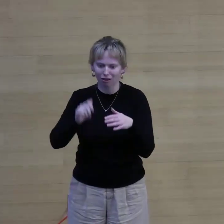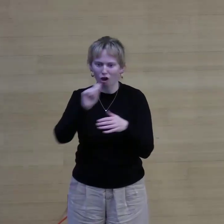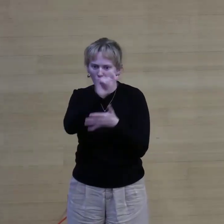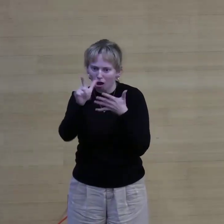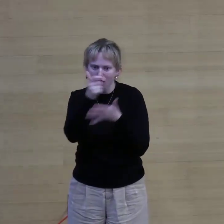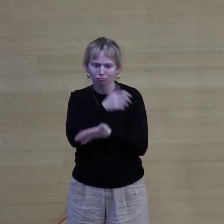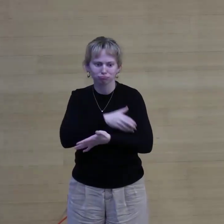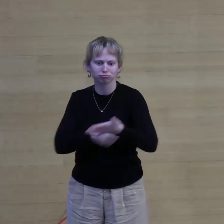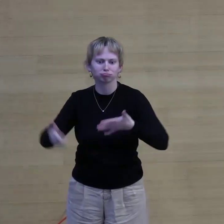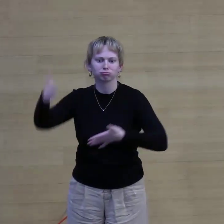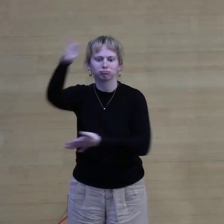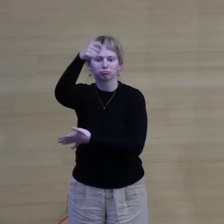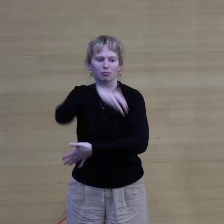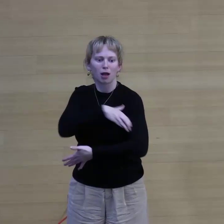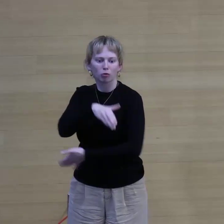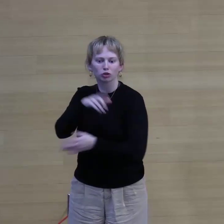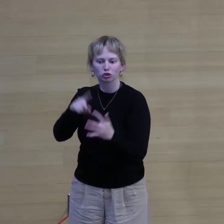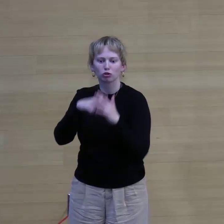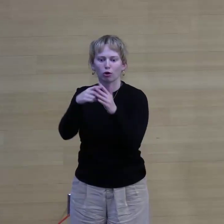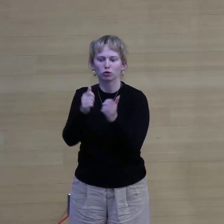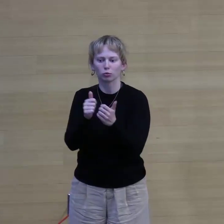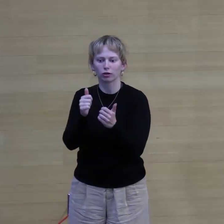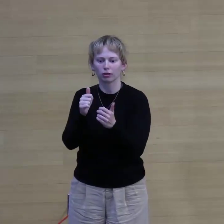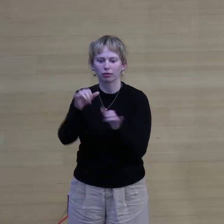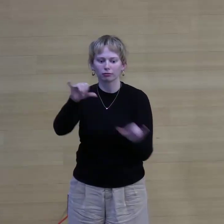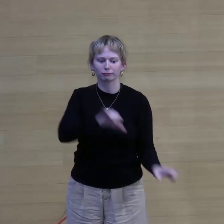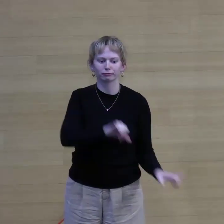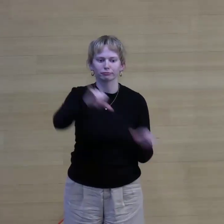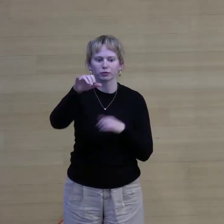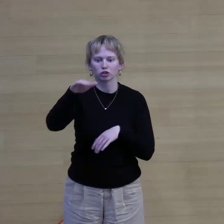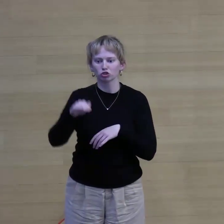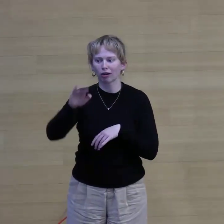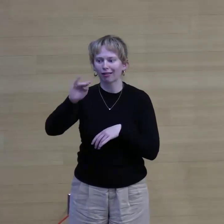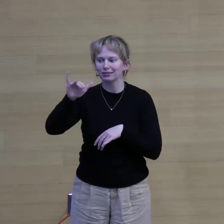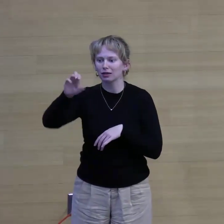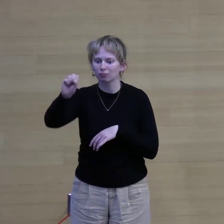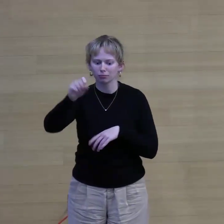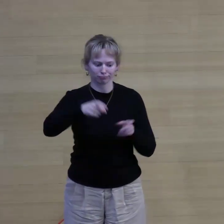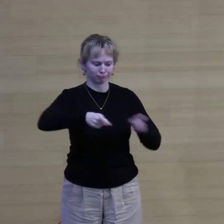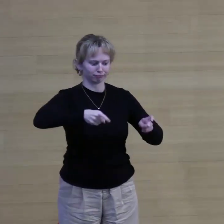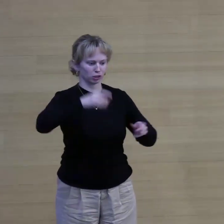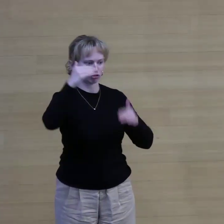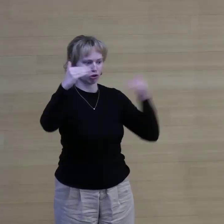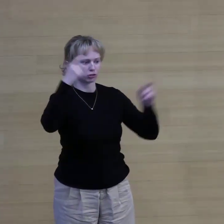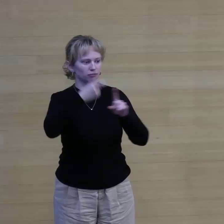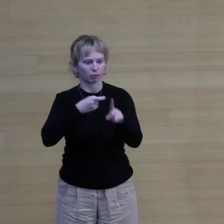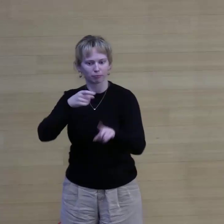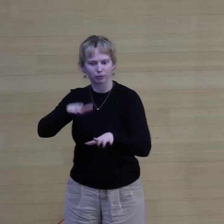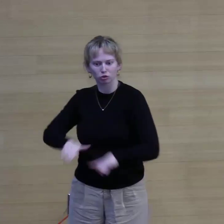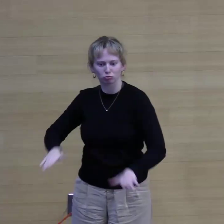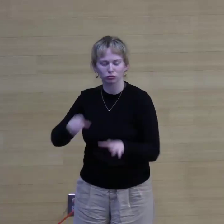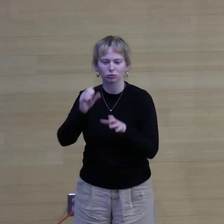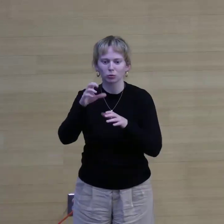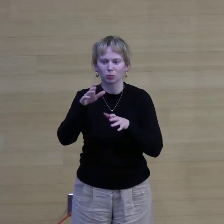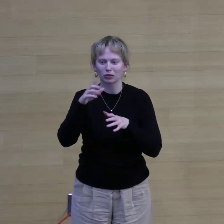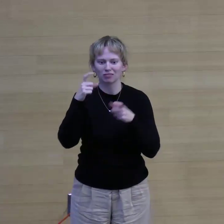of power starts with analogy of childism, this rule of adults over children. But I feel like if we